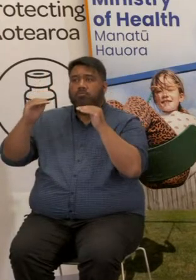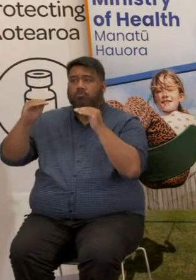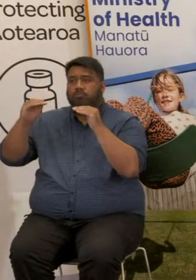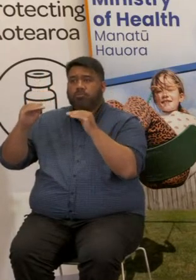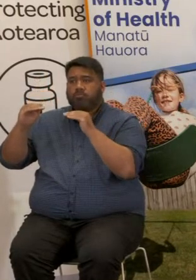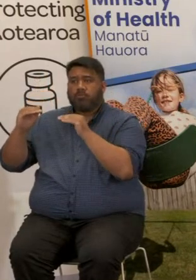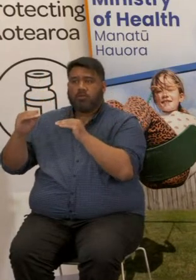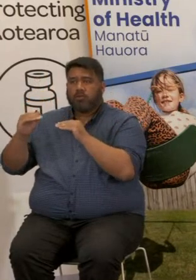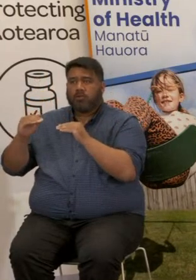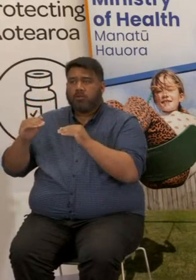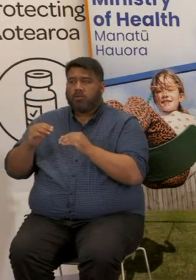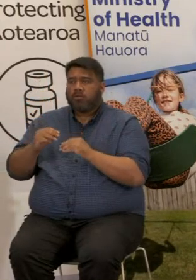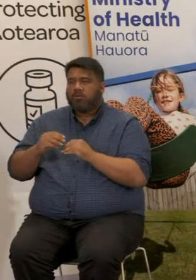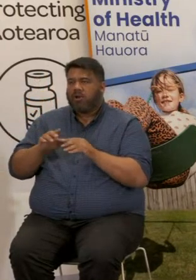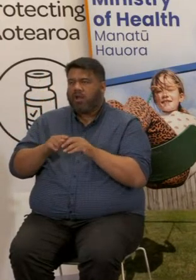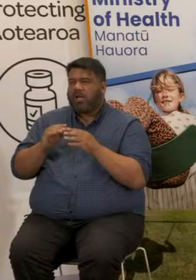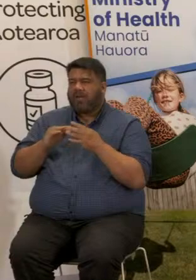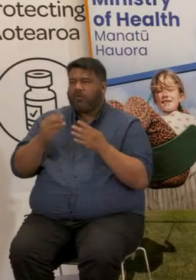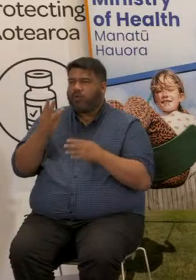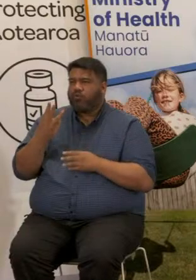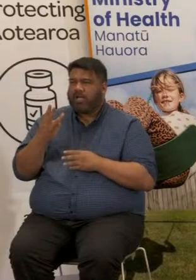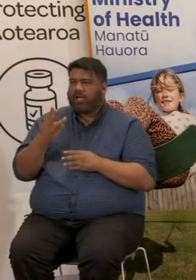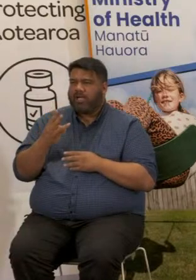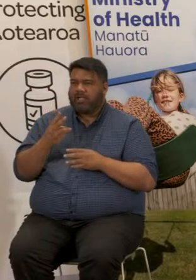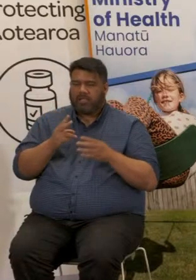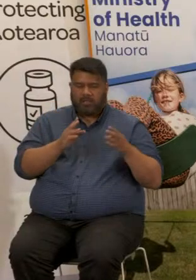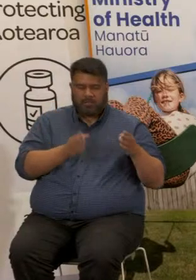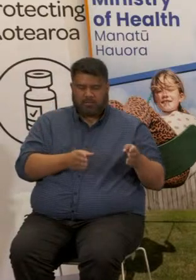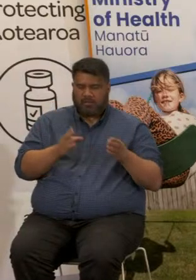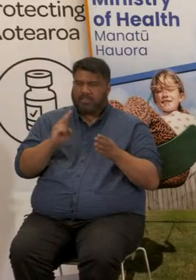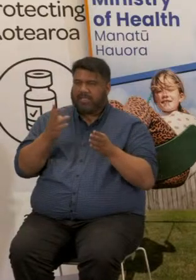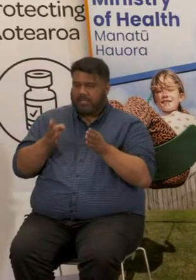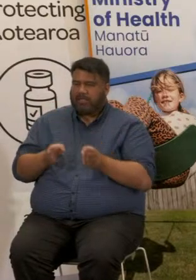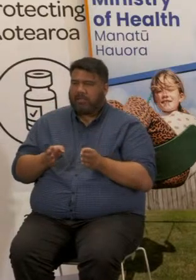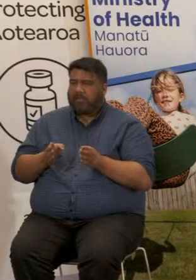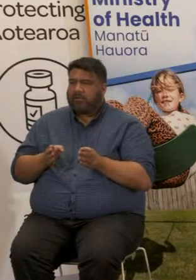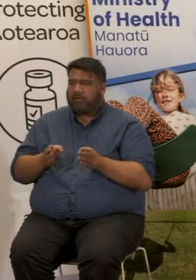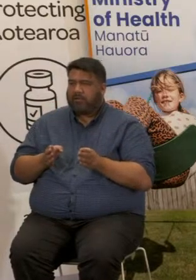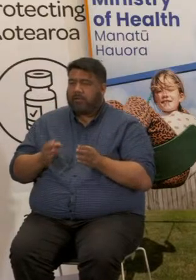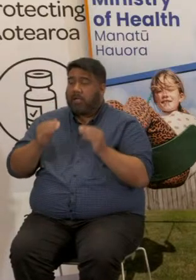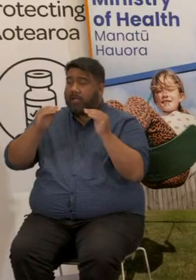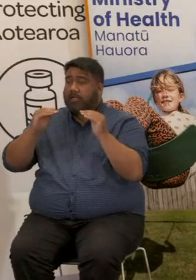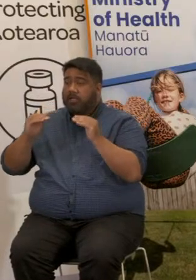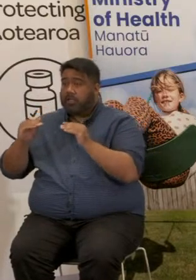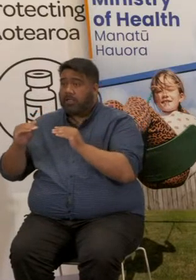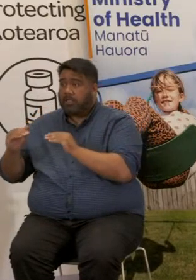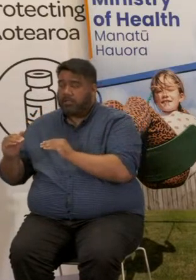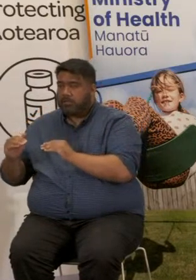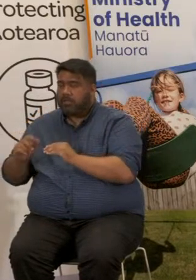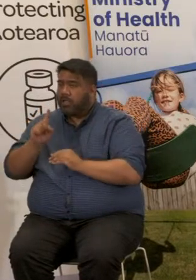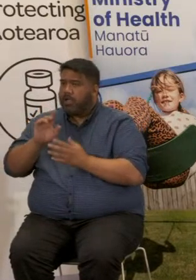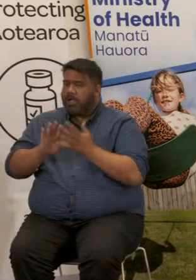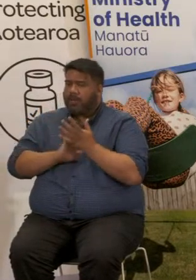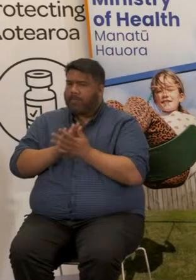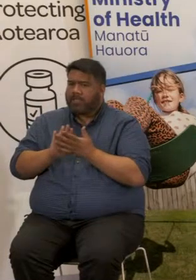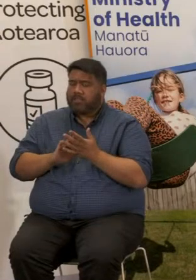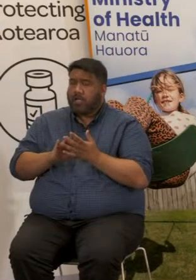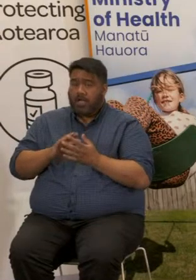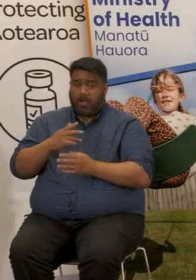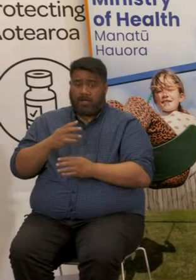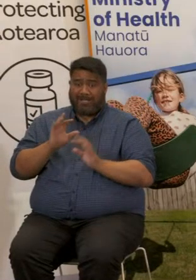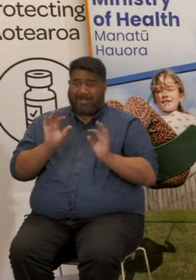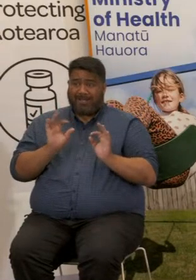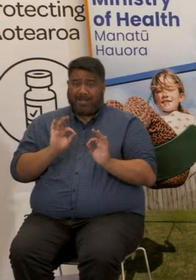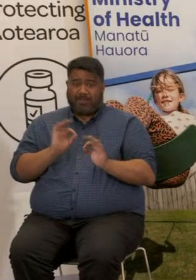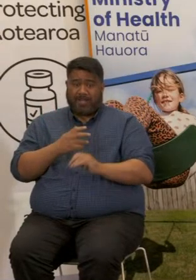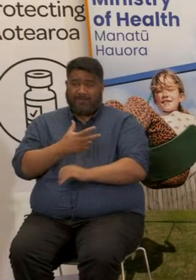in 3.2 at the moment, if it's moving down further. And the key thing here is that it restricts unvaccinated people from going to the places where we